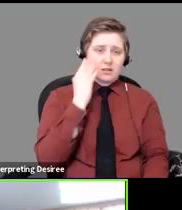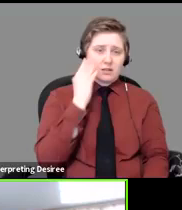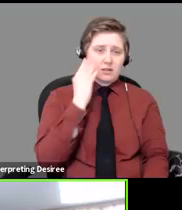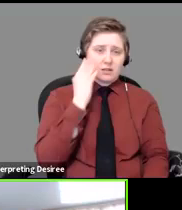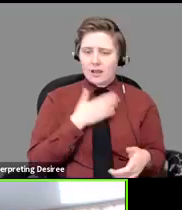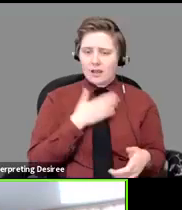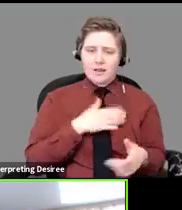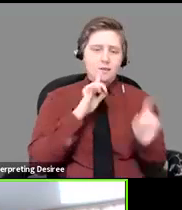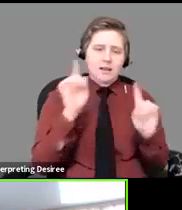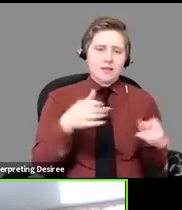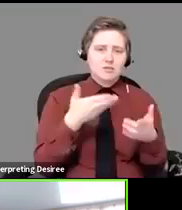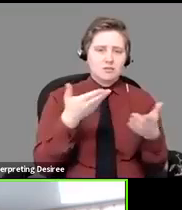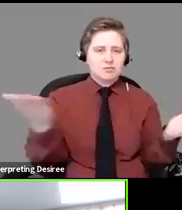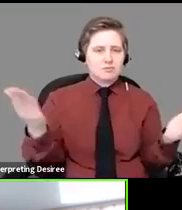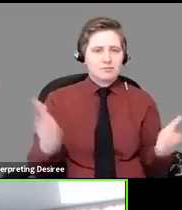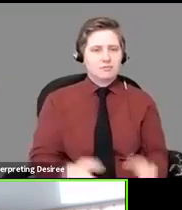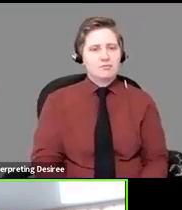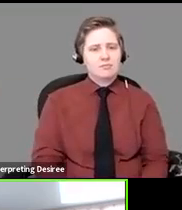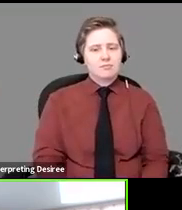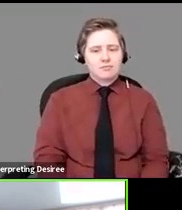any questions you might have.